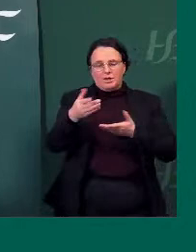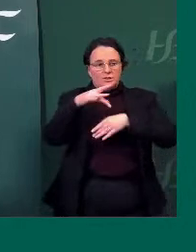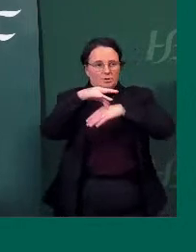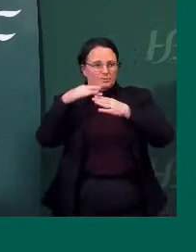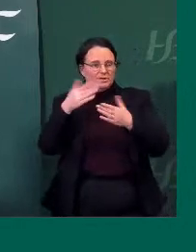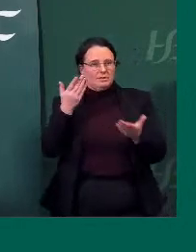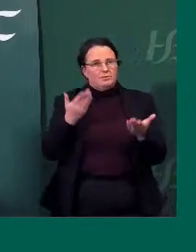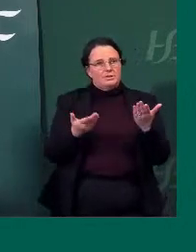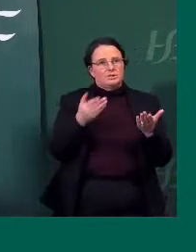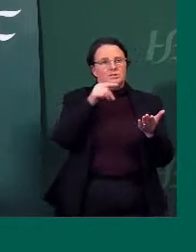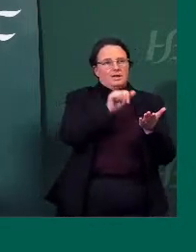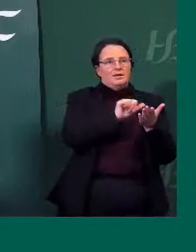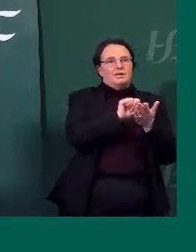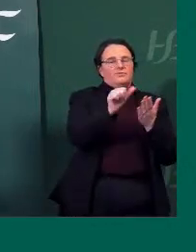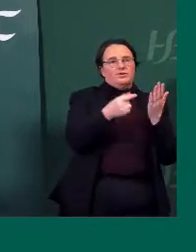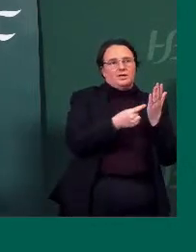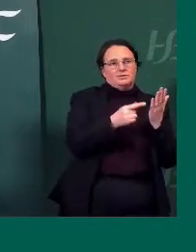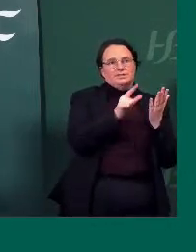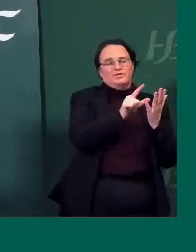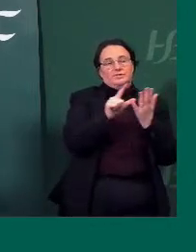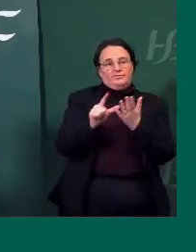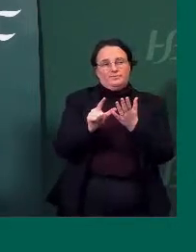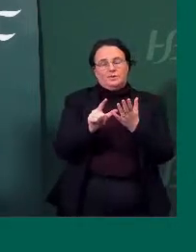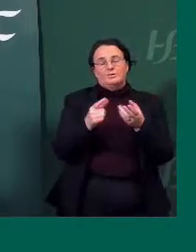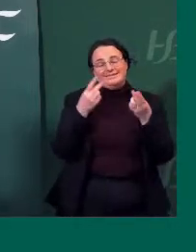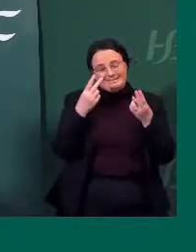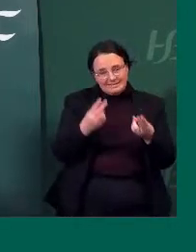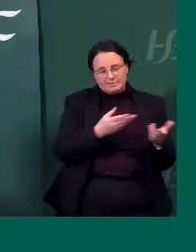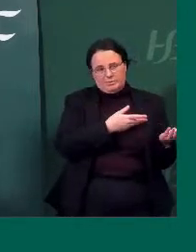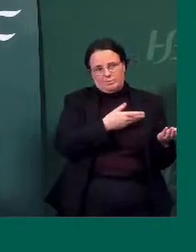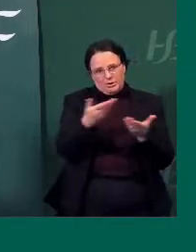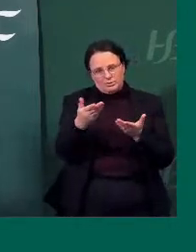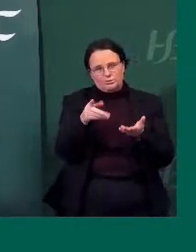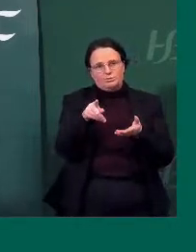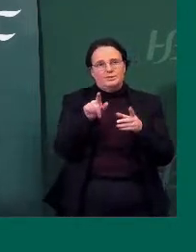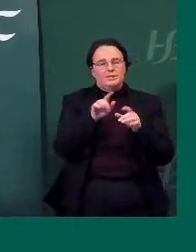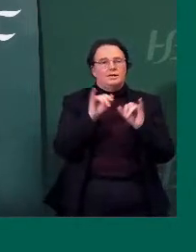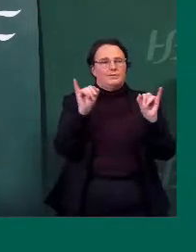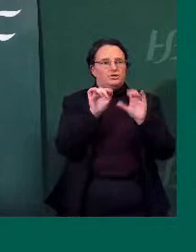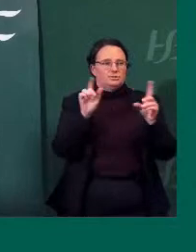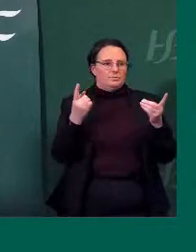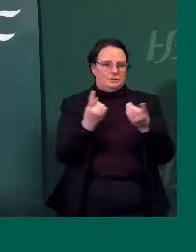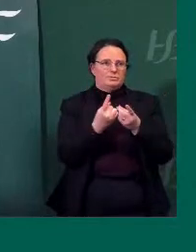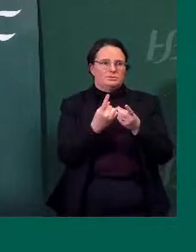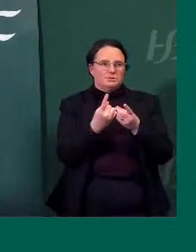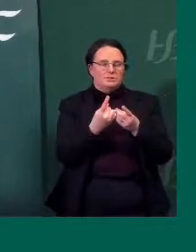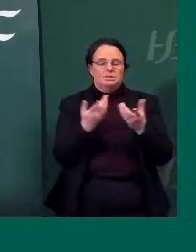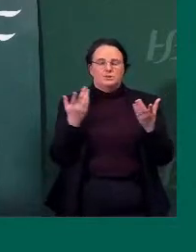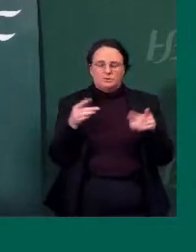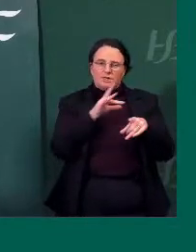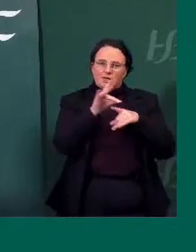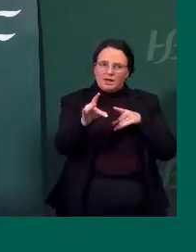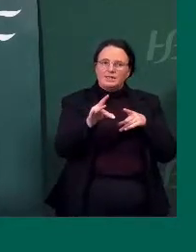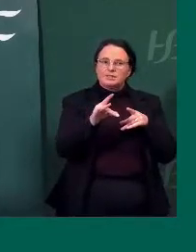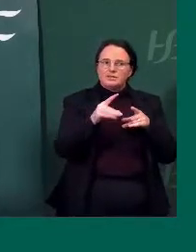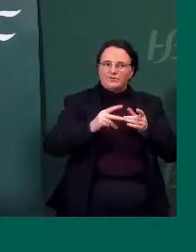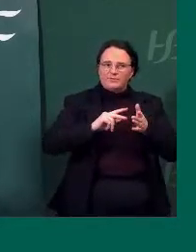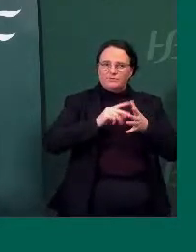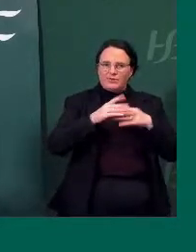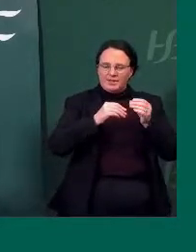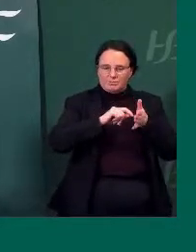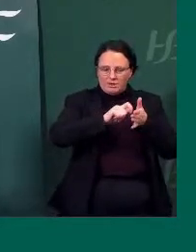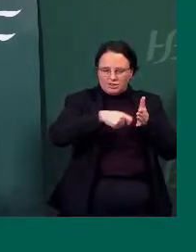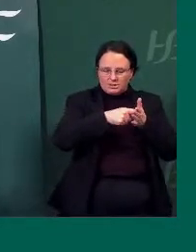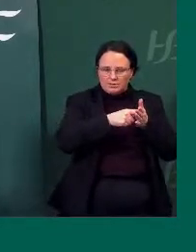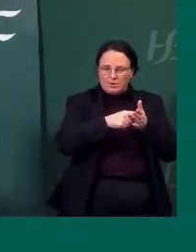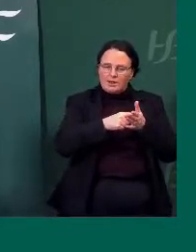versus 11,277 who did need to be brought to the emergency department. So these initiatives are the types of things that we are developing as